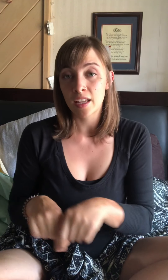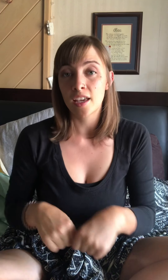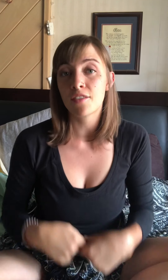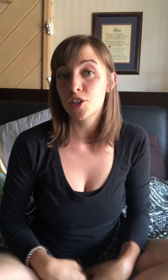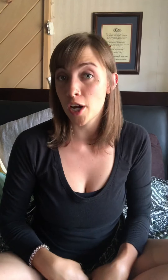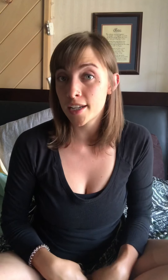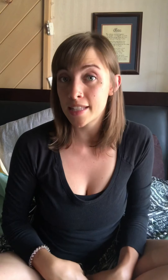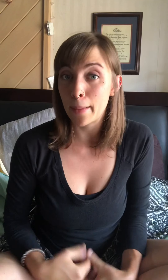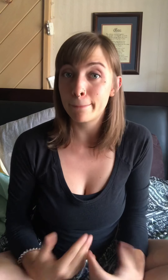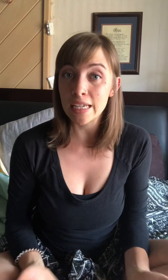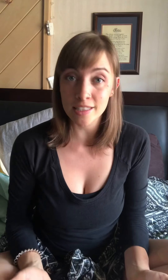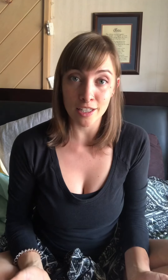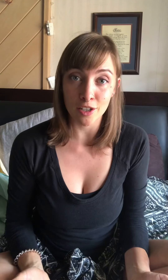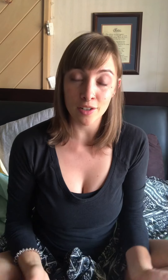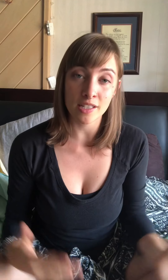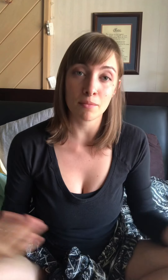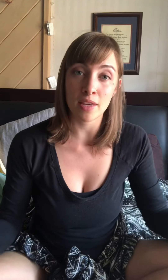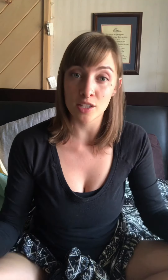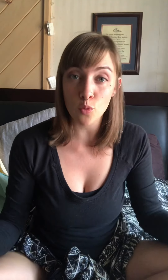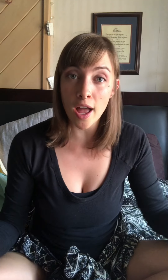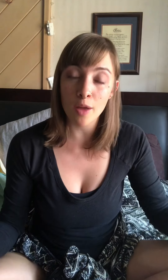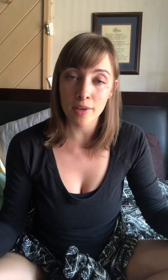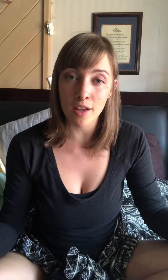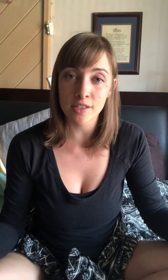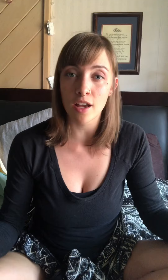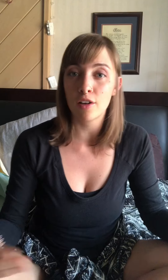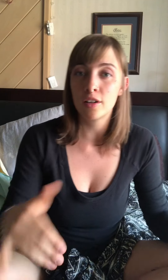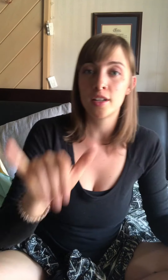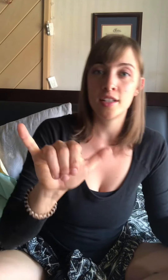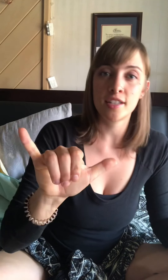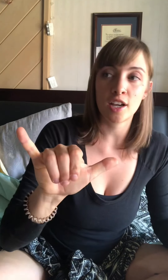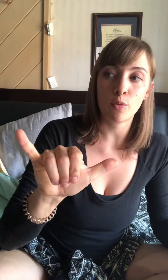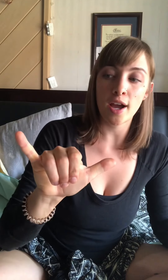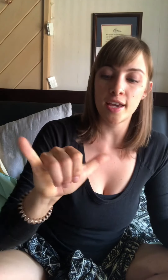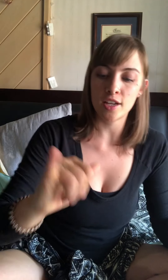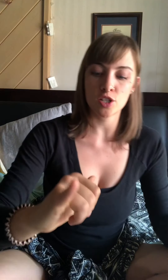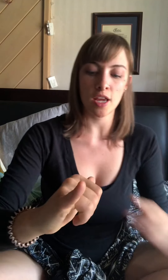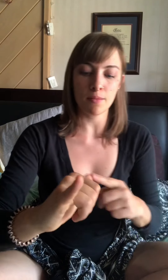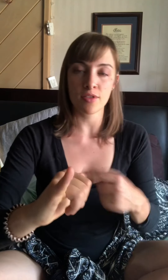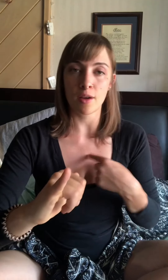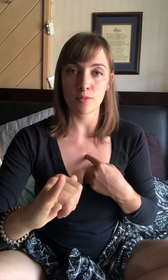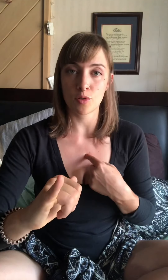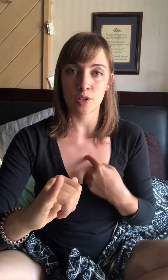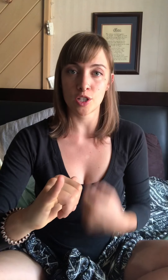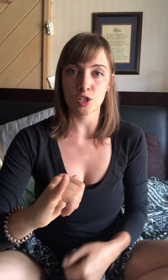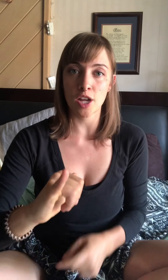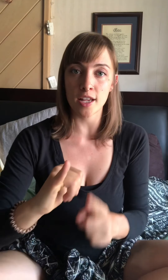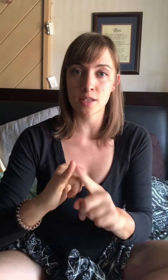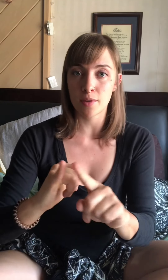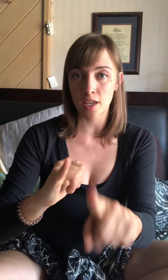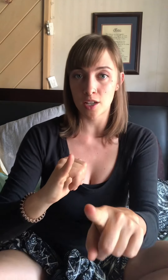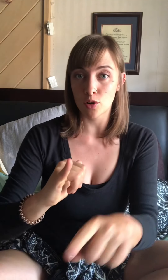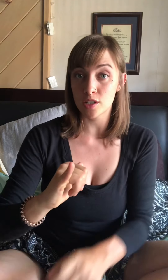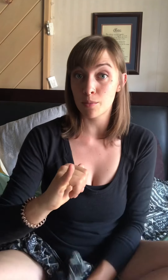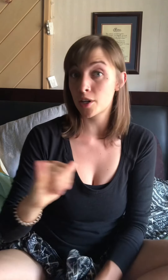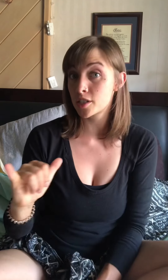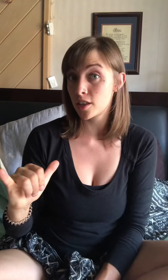If you're trying to say me too, as in me as well, me also, take a Y hand shape, thumb towards your chest, pinky towards the person that